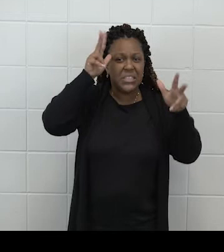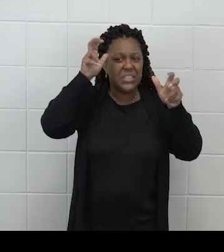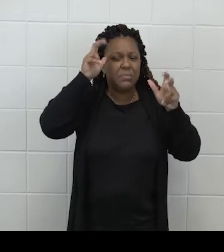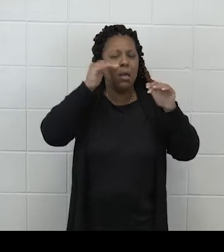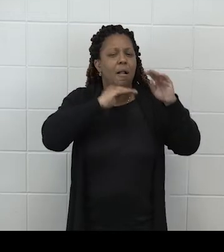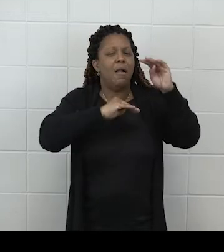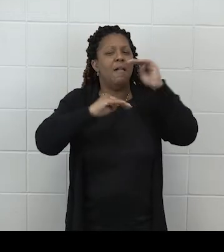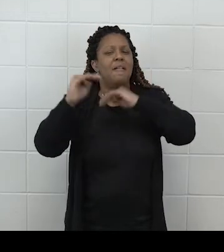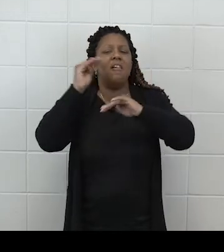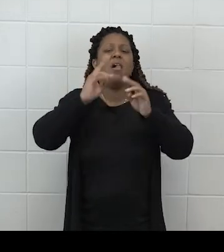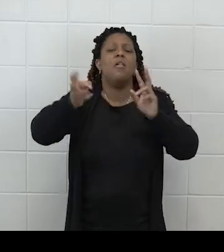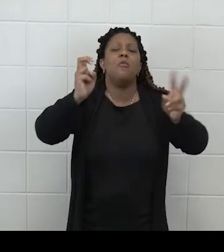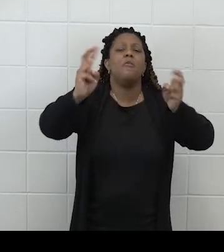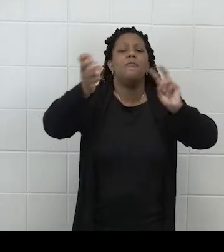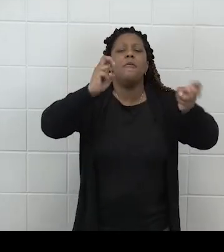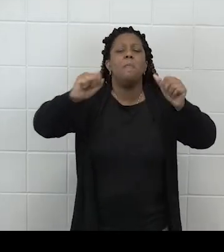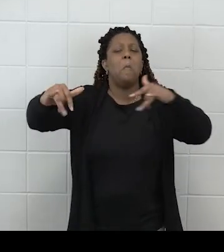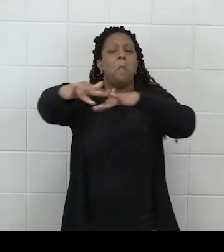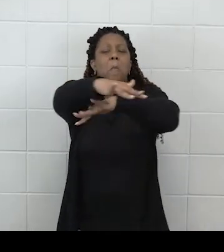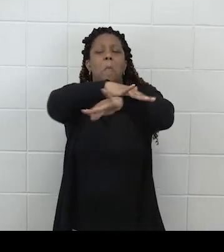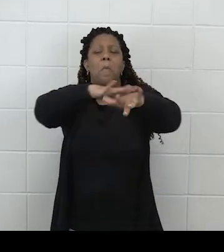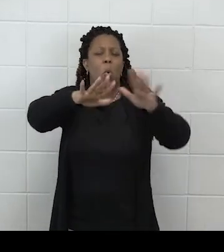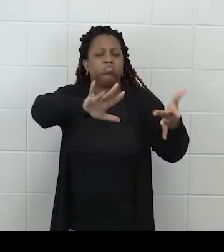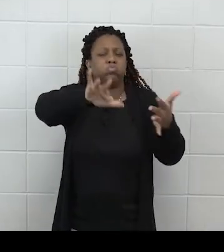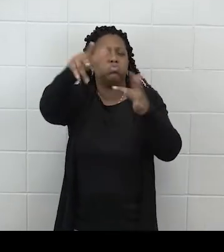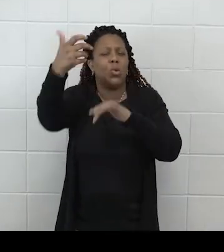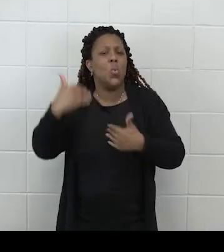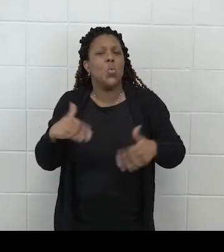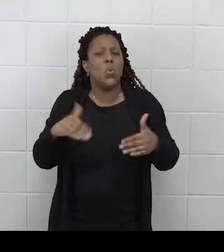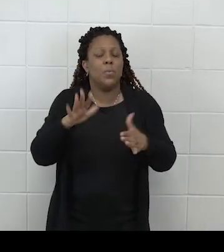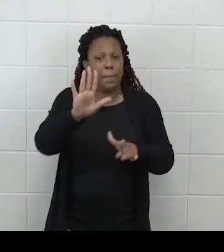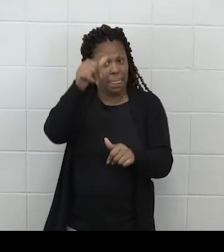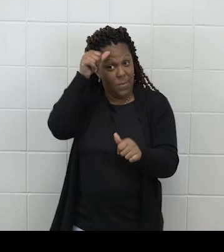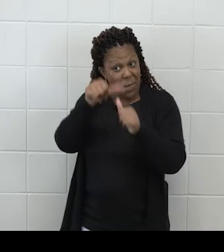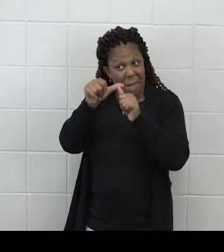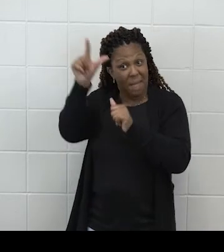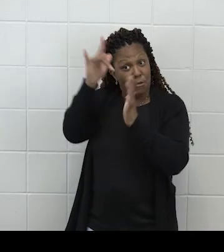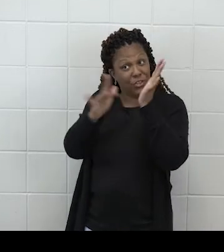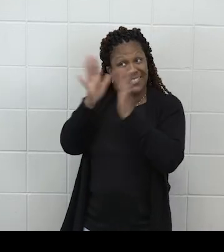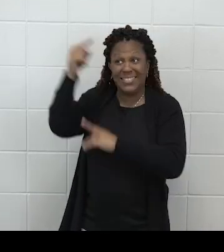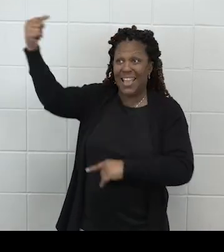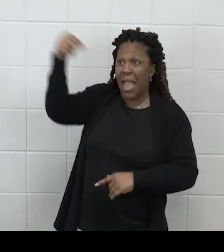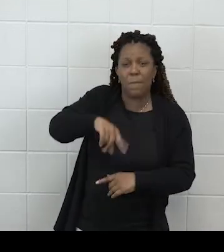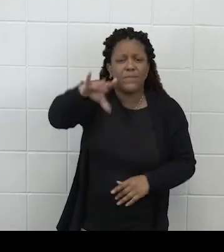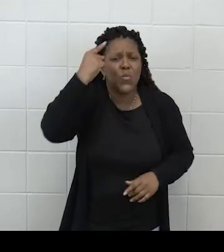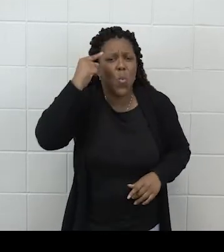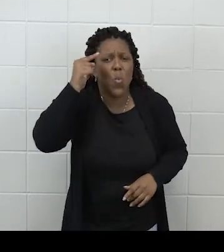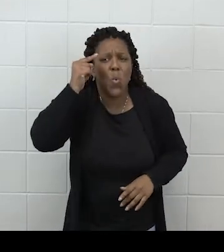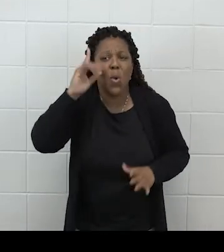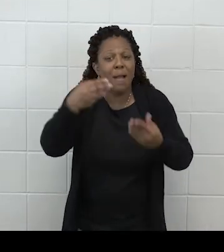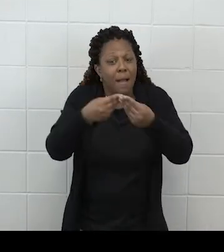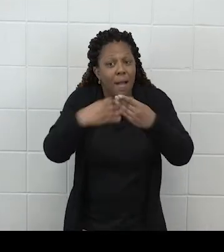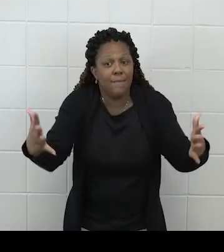that we would have life and have it to the full. We are now in the season of Pentecost. And I don't think that it's